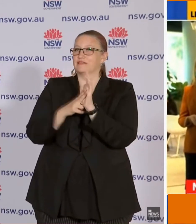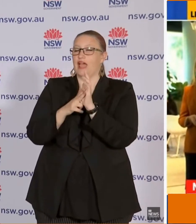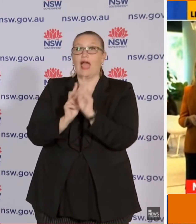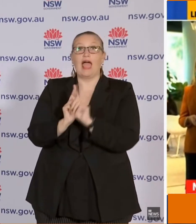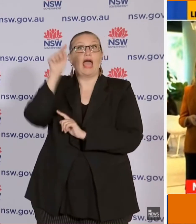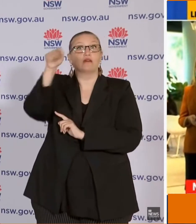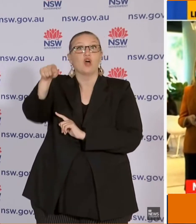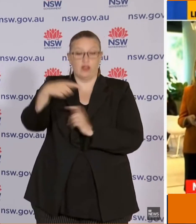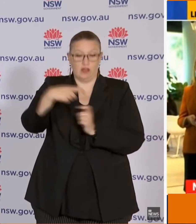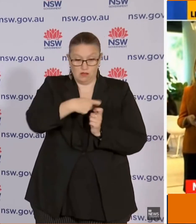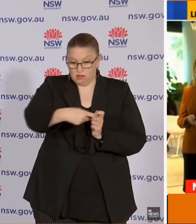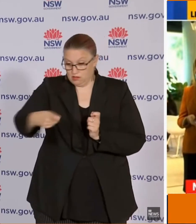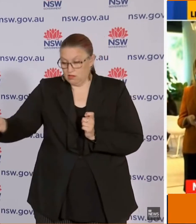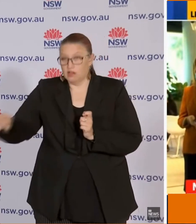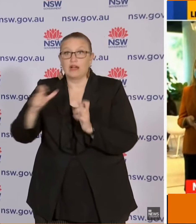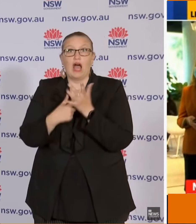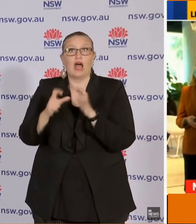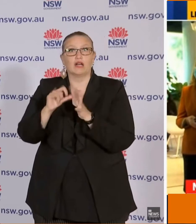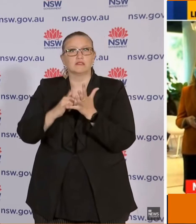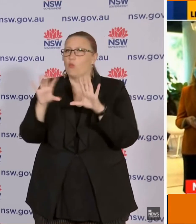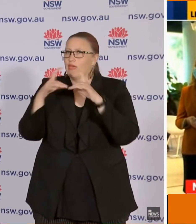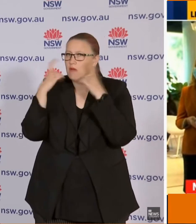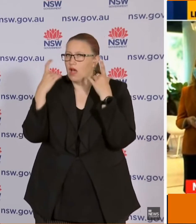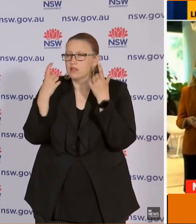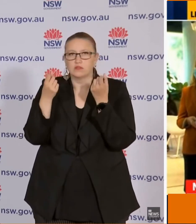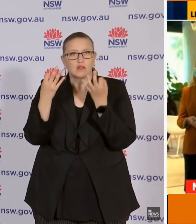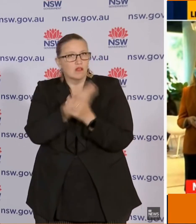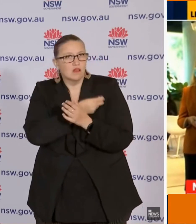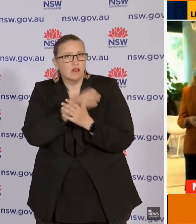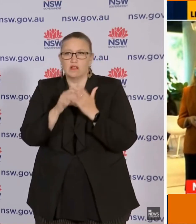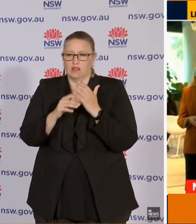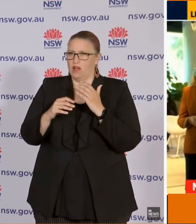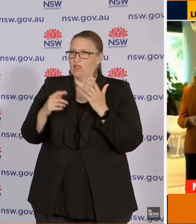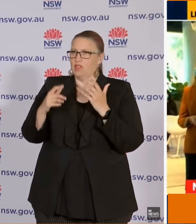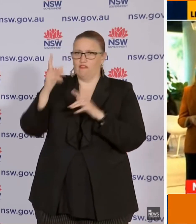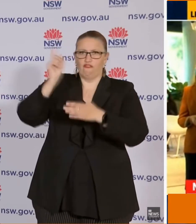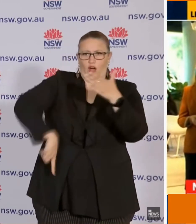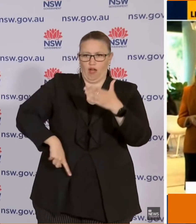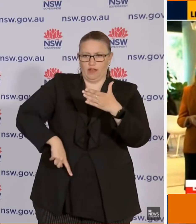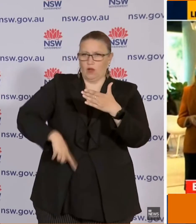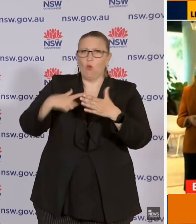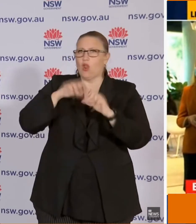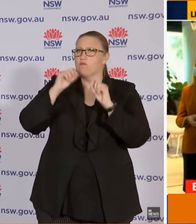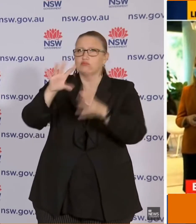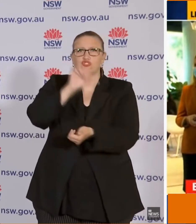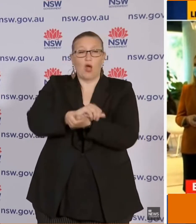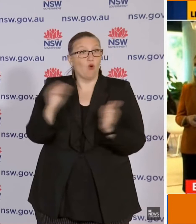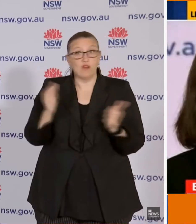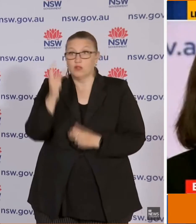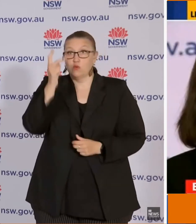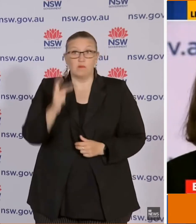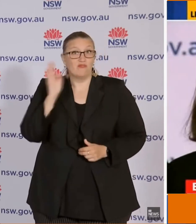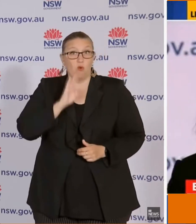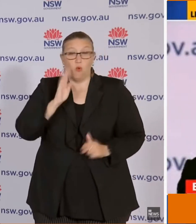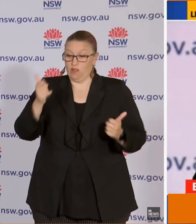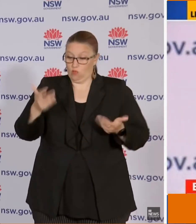got form, given a fine. Why would they not be taken to, for instance, health, hotel quarantine or even custody? They've already shown they're willing to go